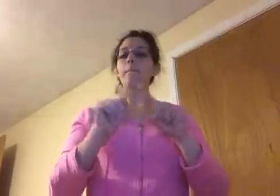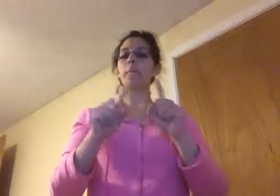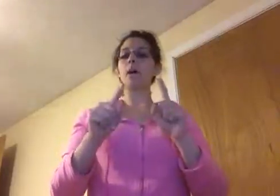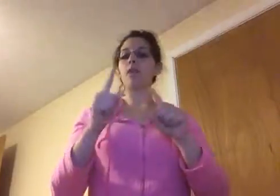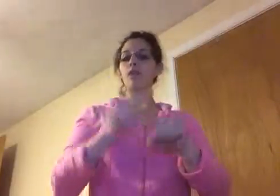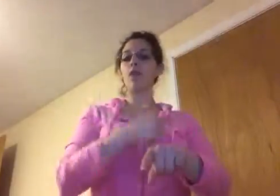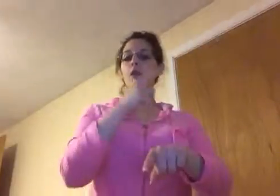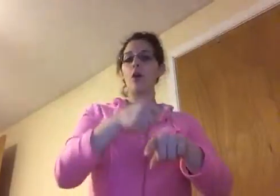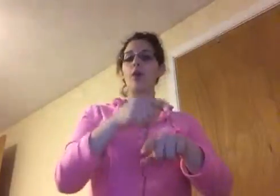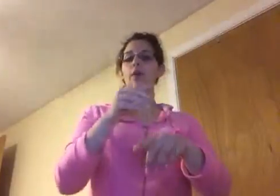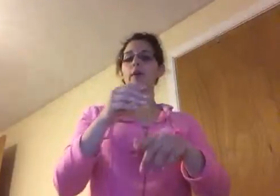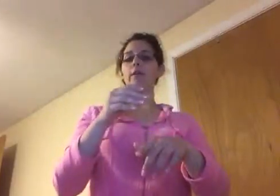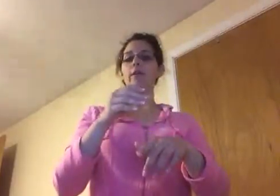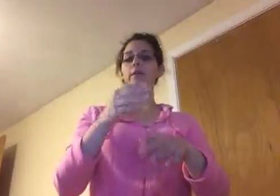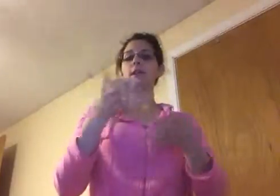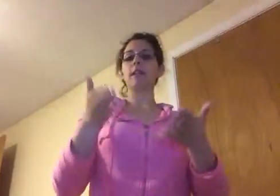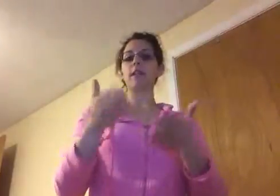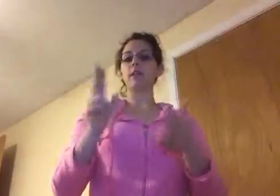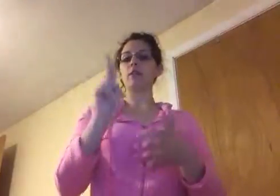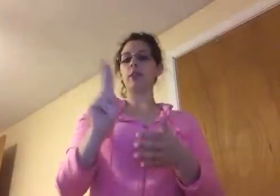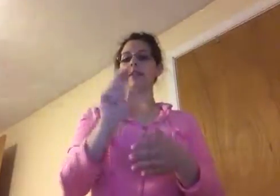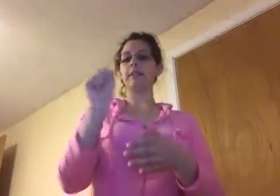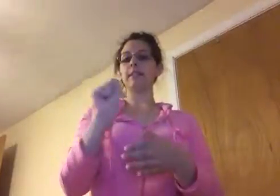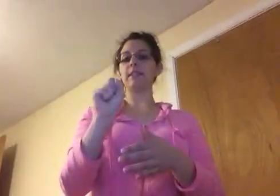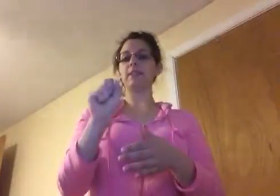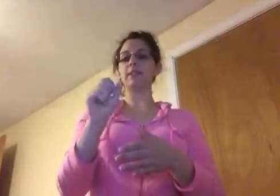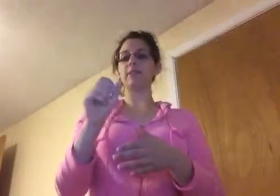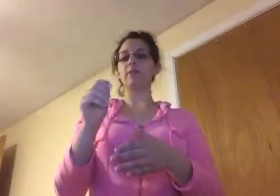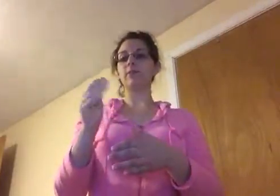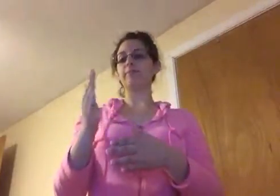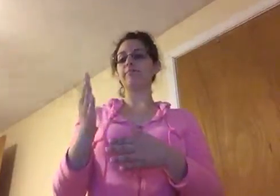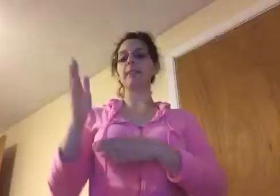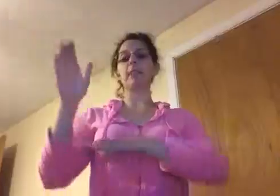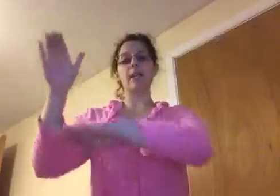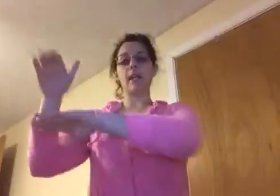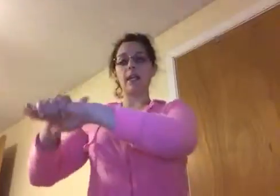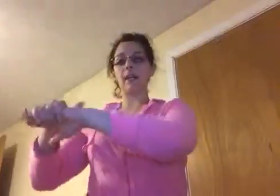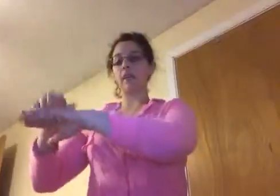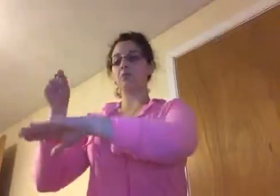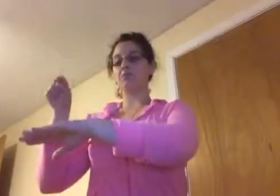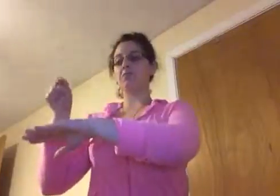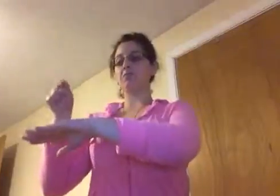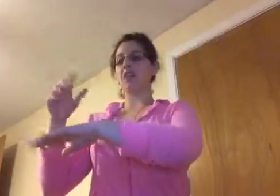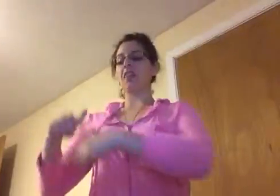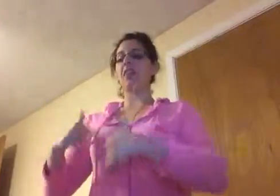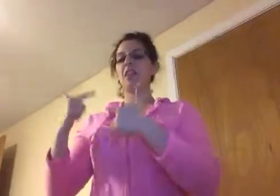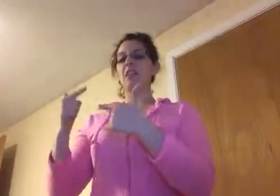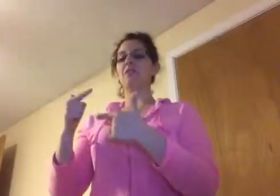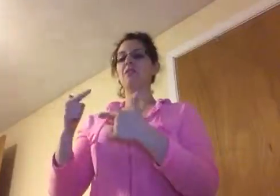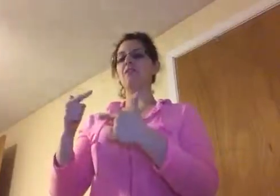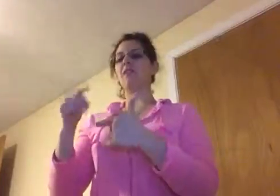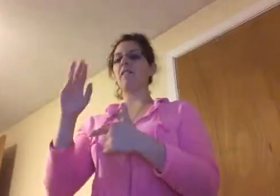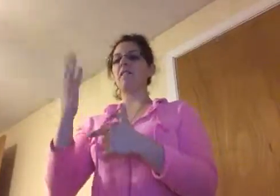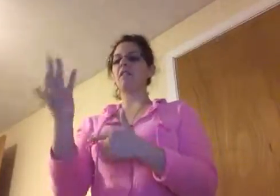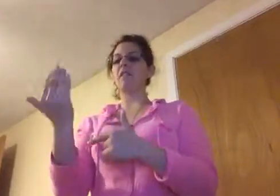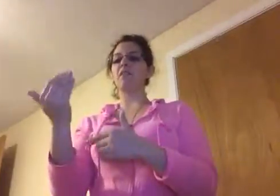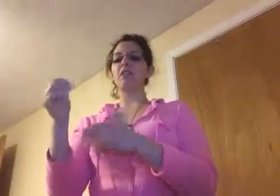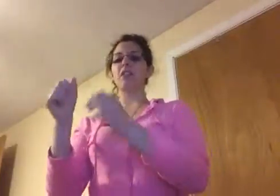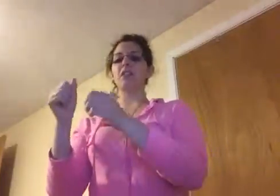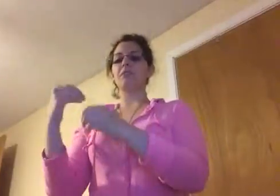Okay? And they lived about 30 years longer than the average person in the Virginia colonies. So it was a good, generally in terms of life, in terms